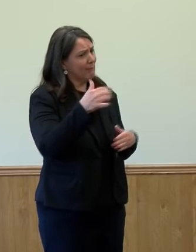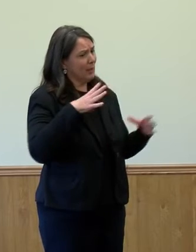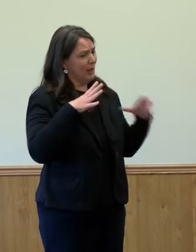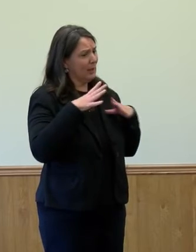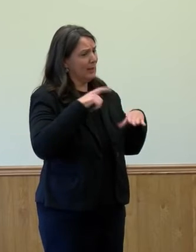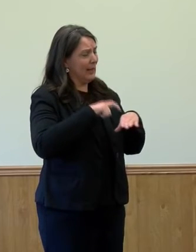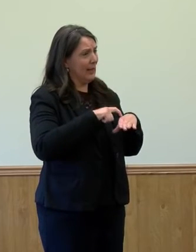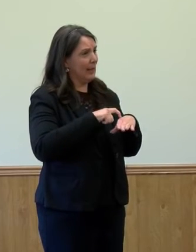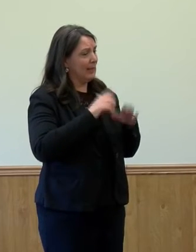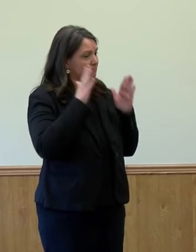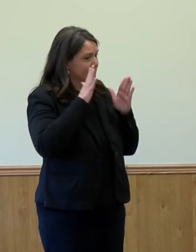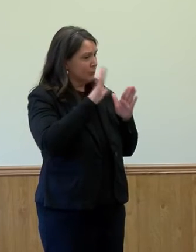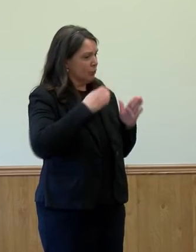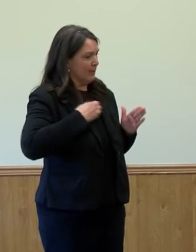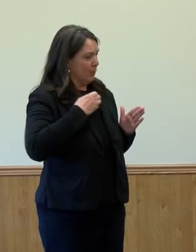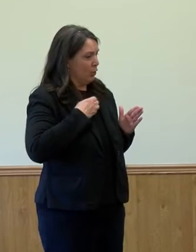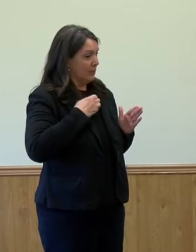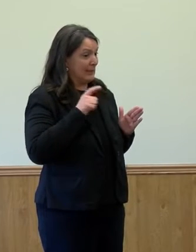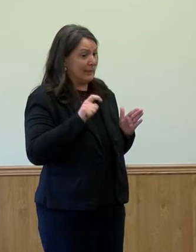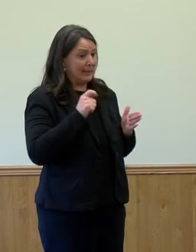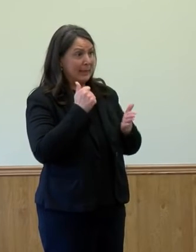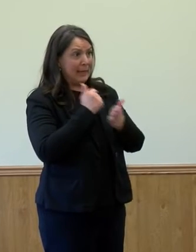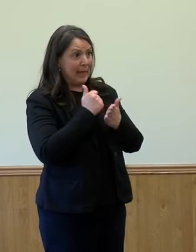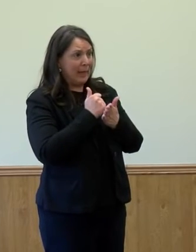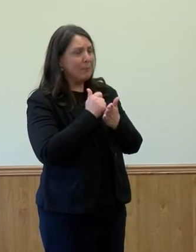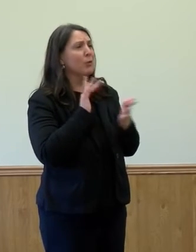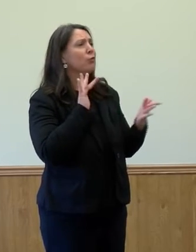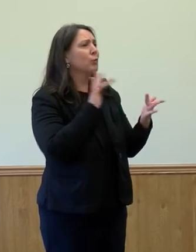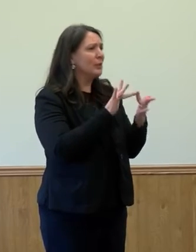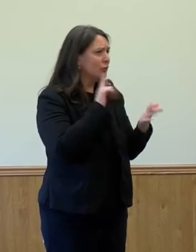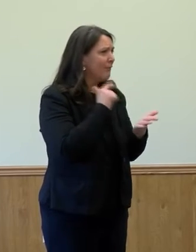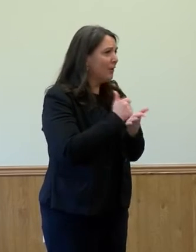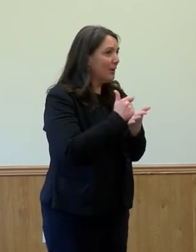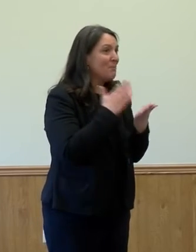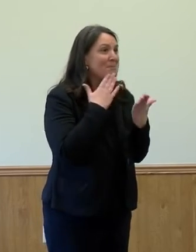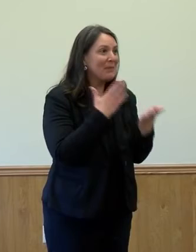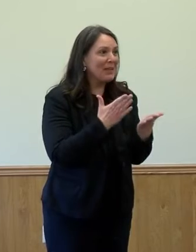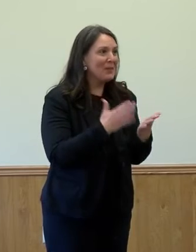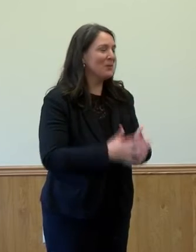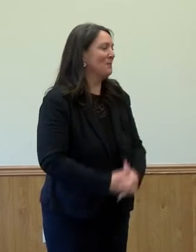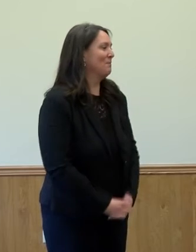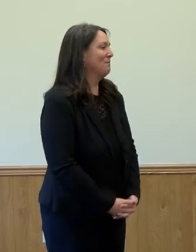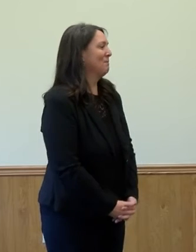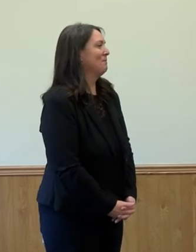tune with your emotions and reach out for support. Thank you very much.